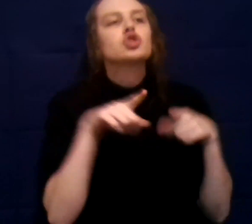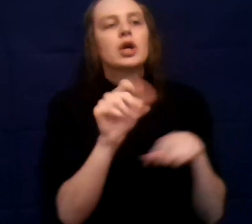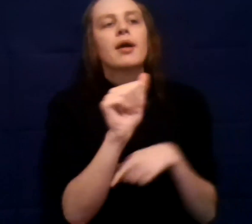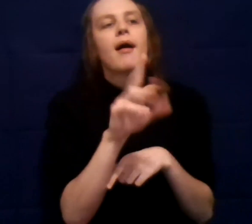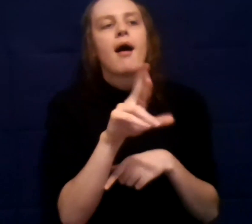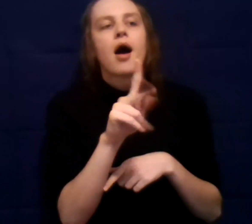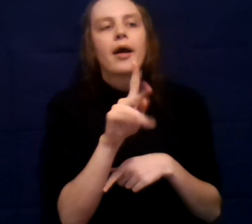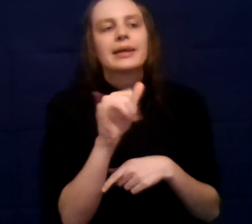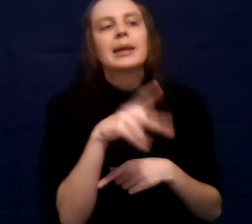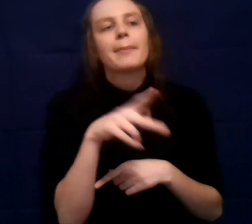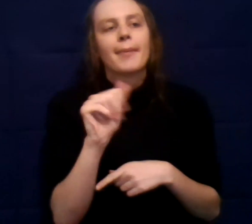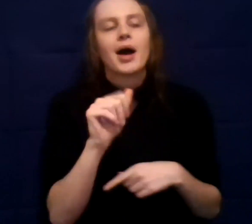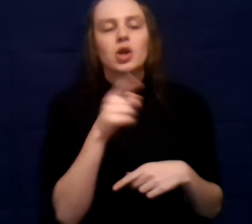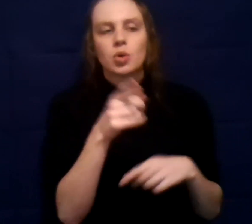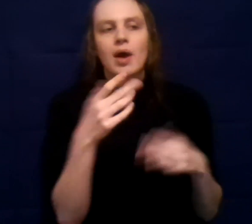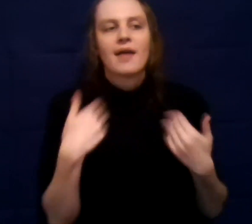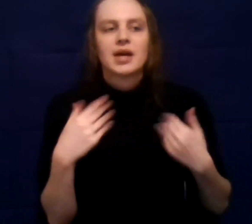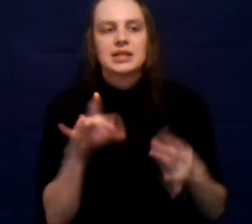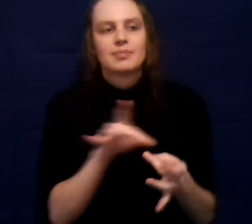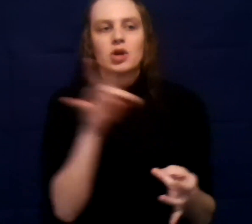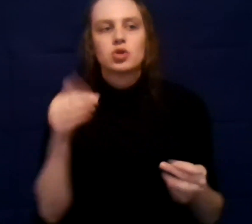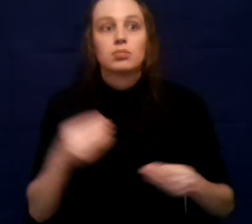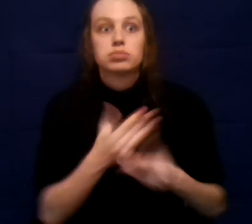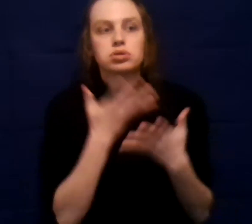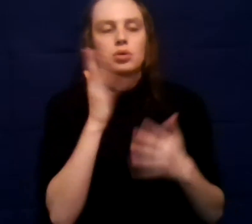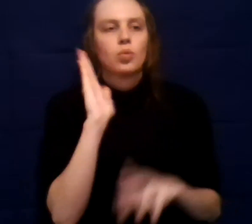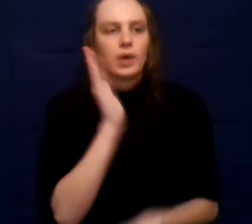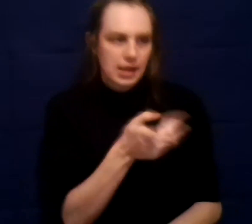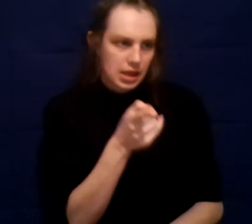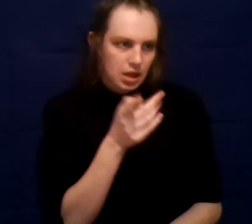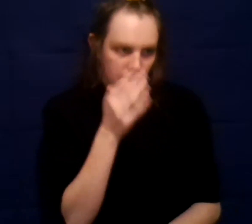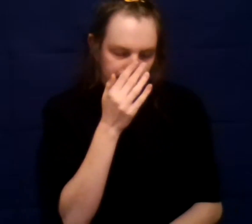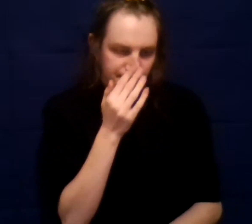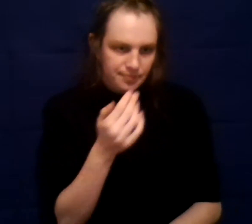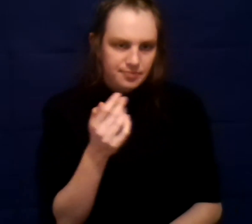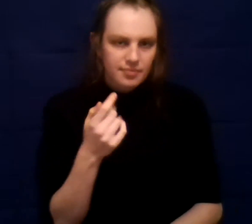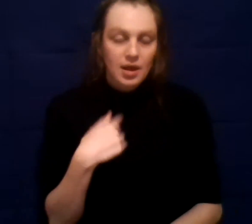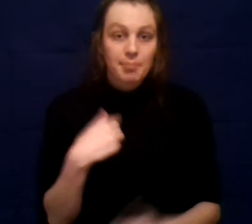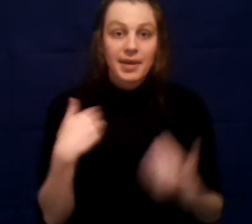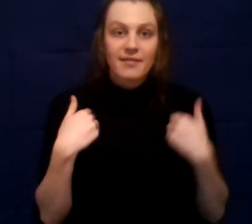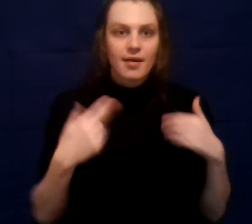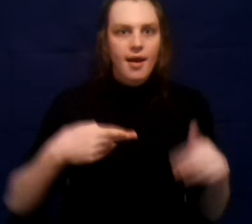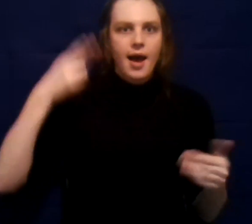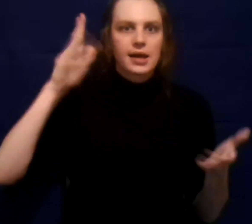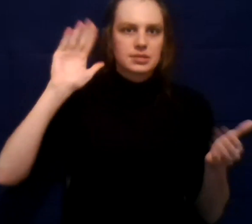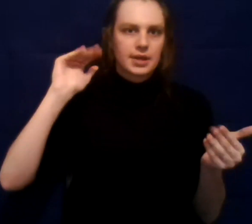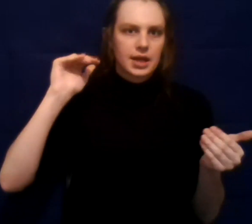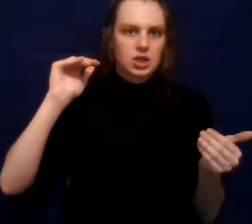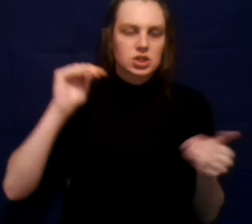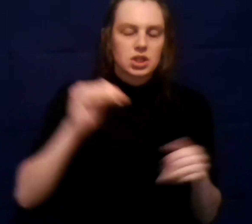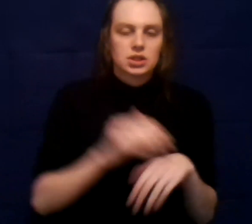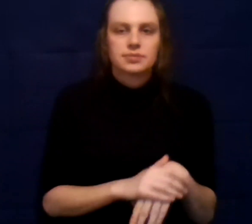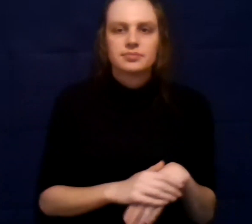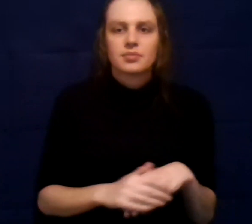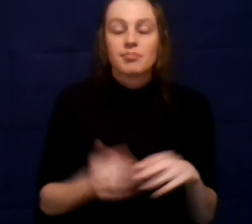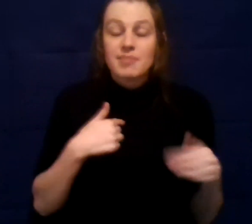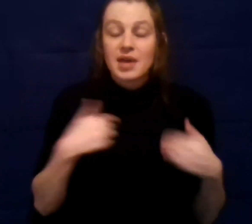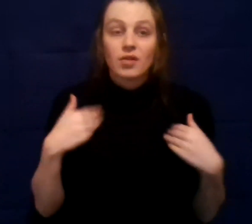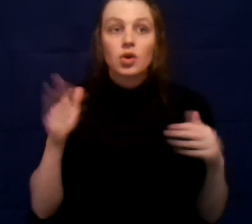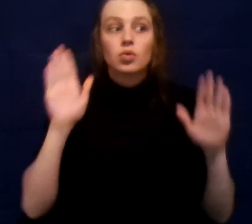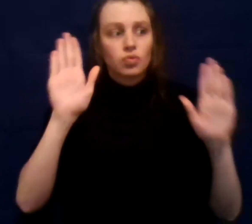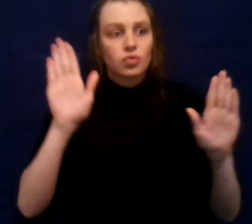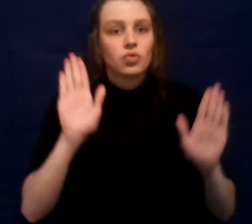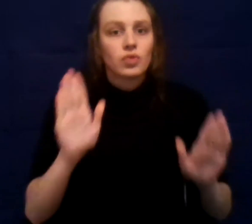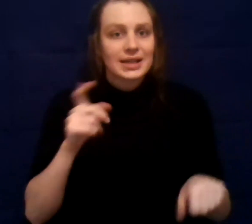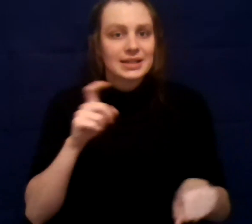is amazing. And, you know, I had these really high expectations. Um, and I was having like a really great time. And I was